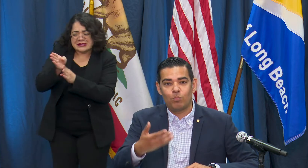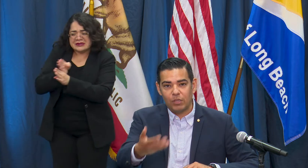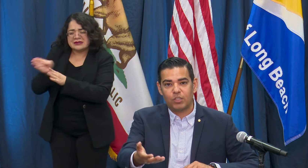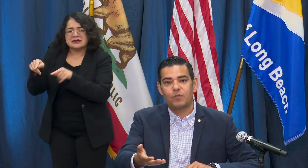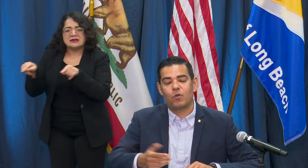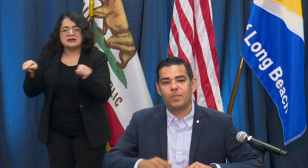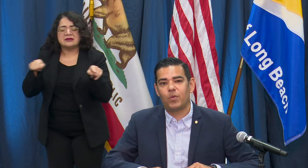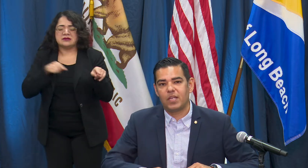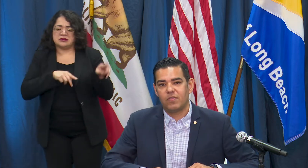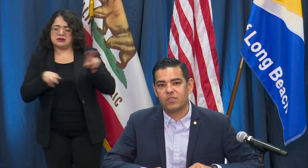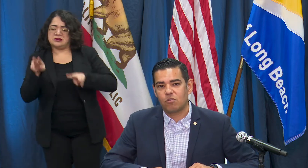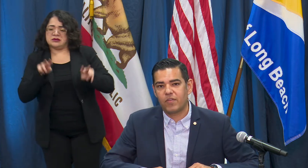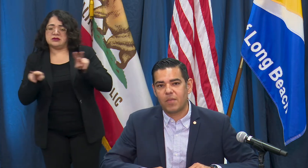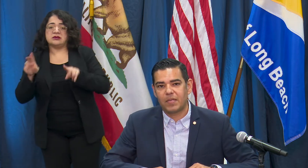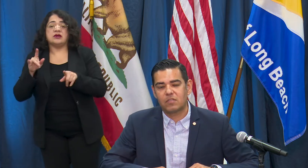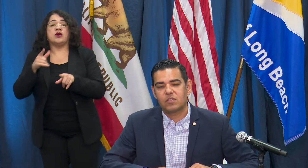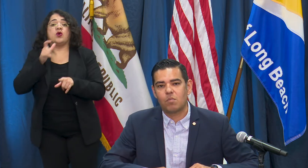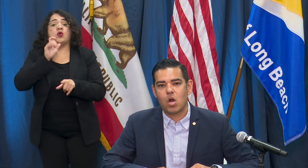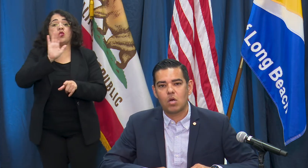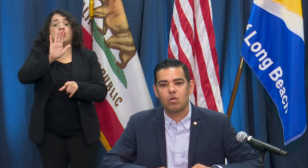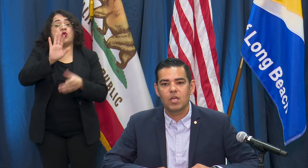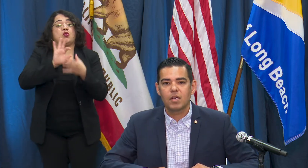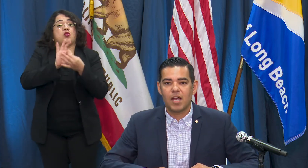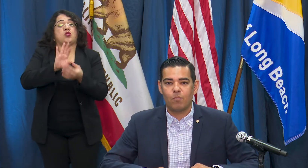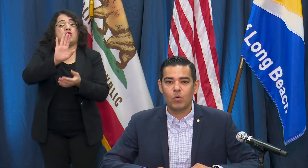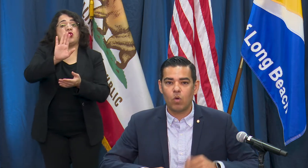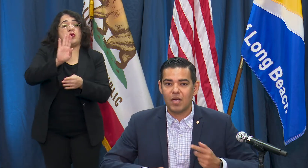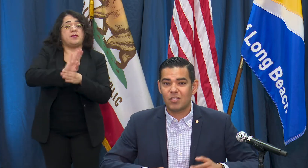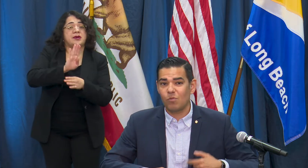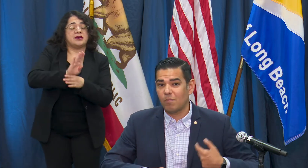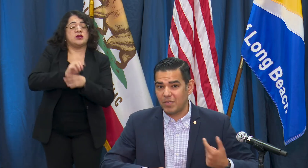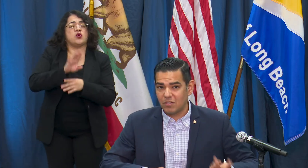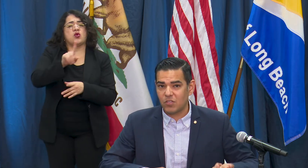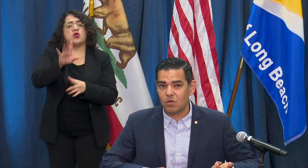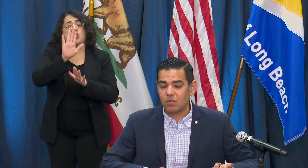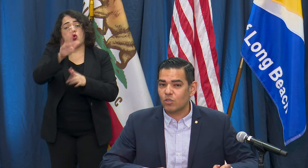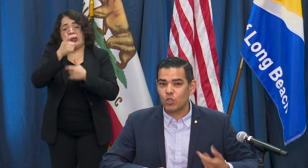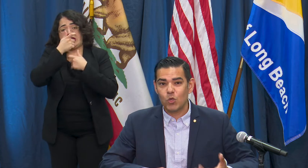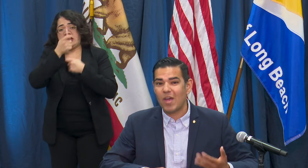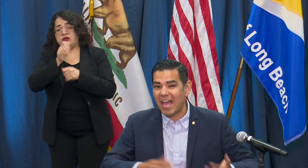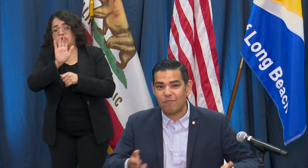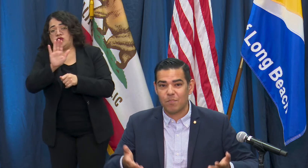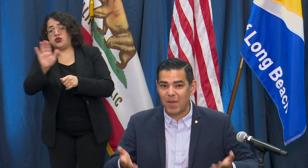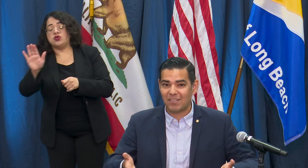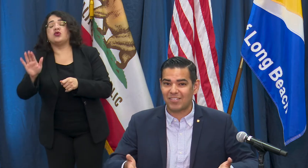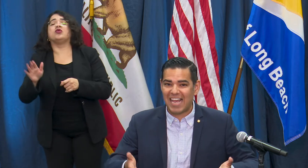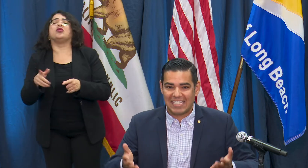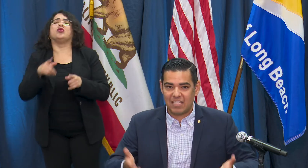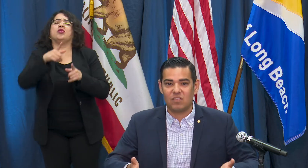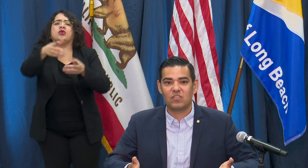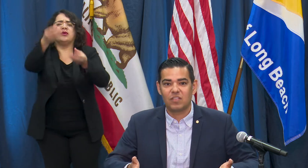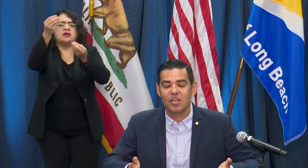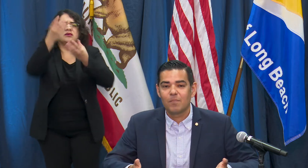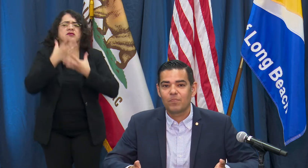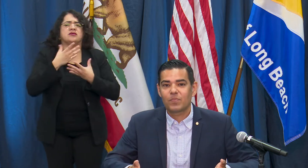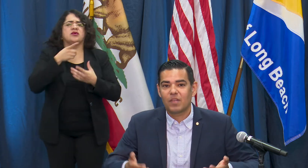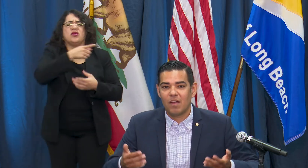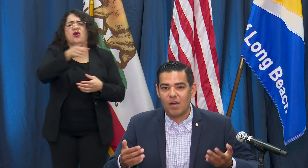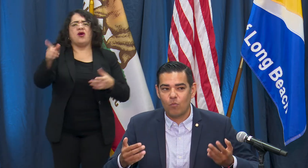and we'll be looking for input in the survey that begins tomorrow. And we want small business owners. You have the best